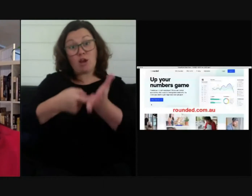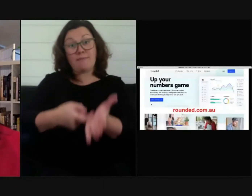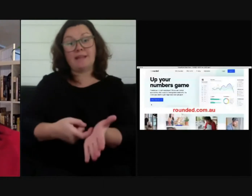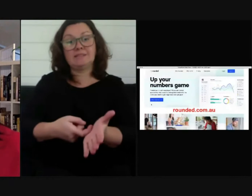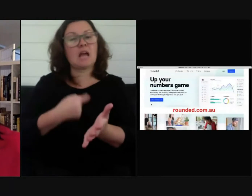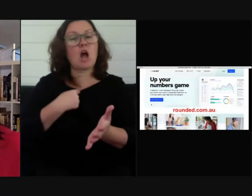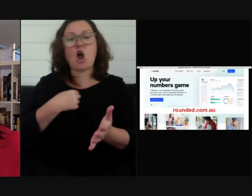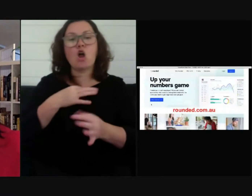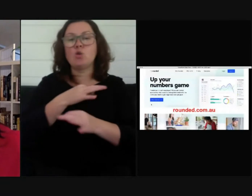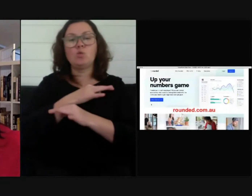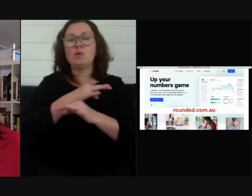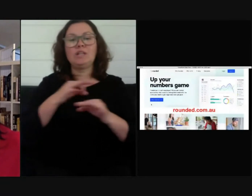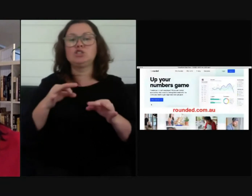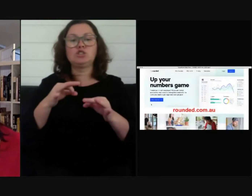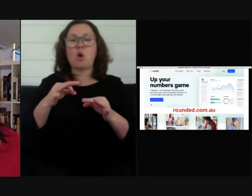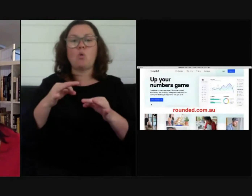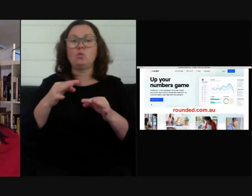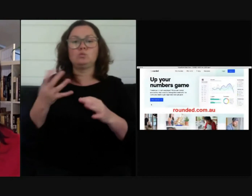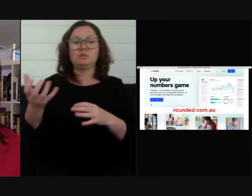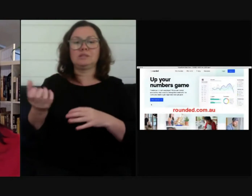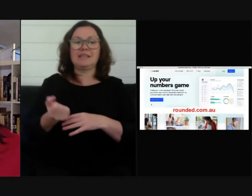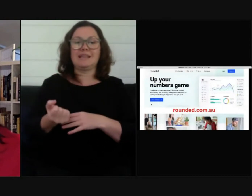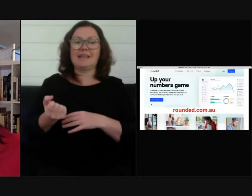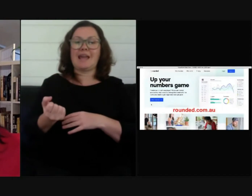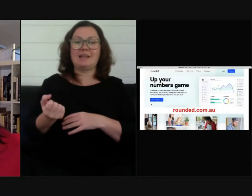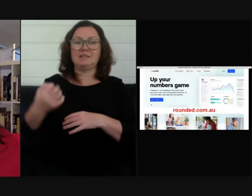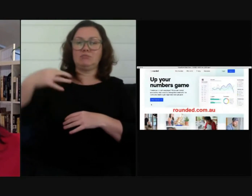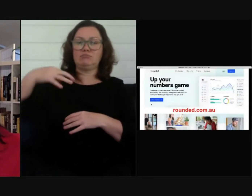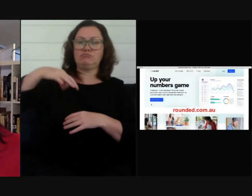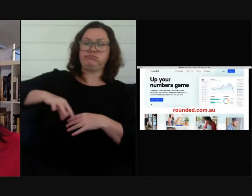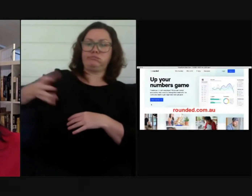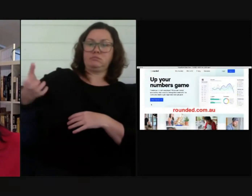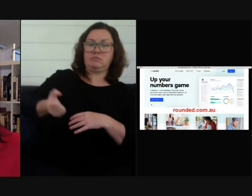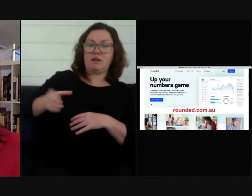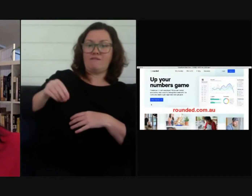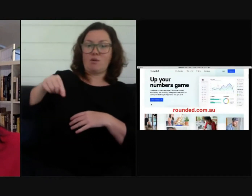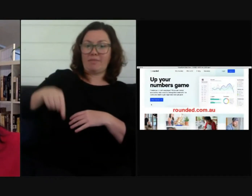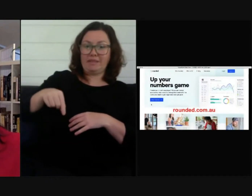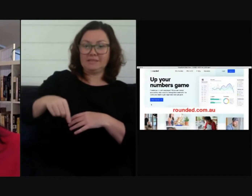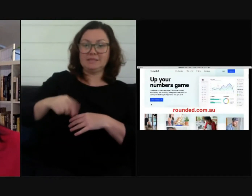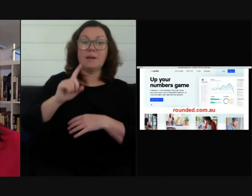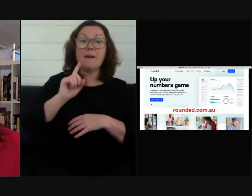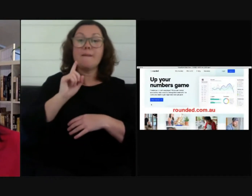this, but the one that we usually recommend is a platform called Rounded,